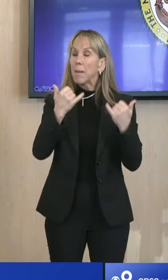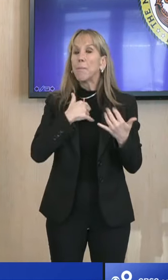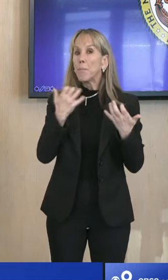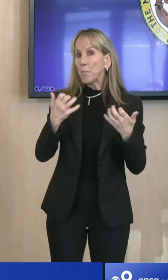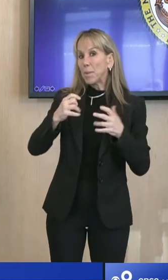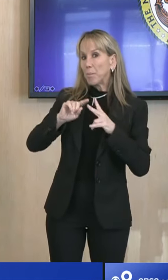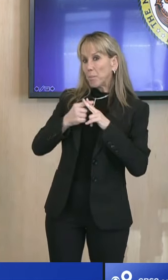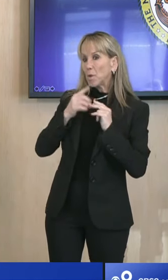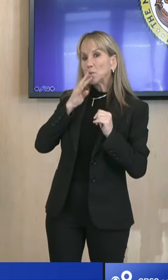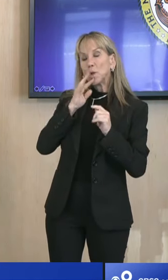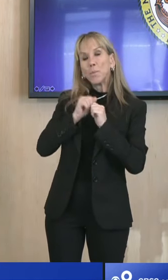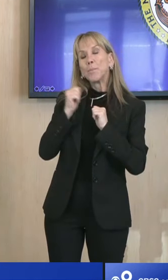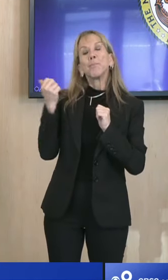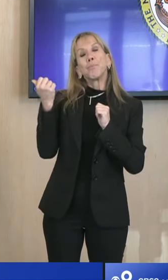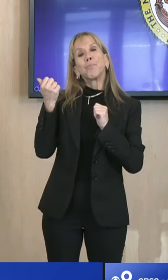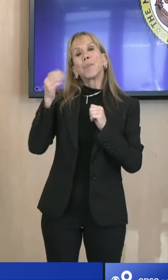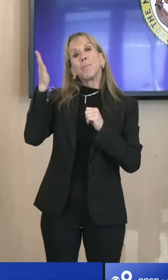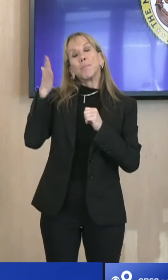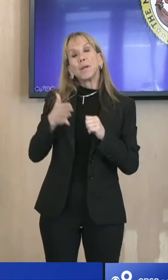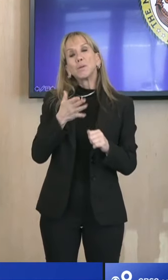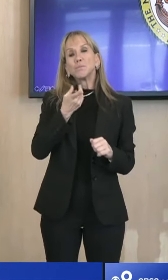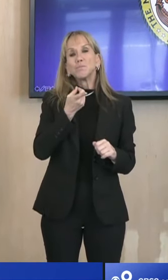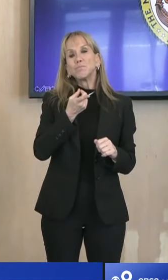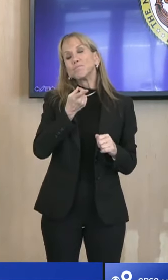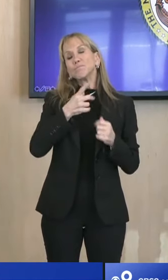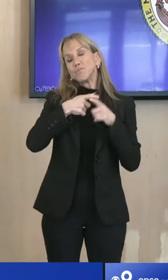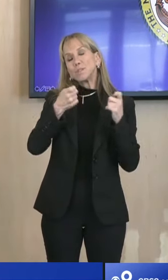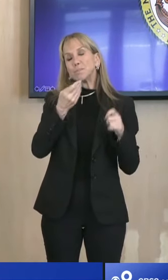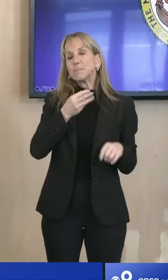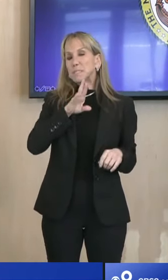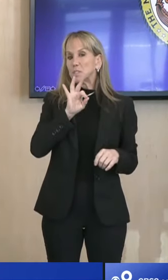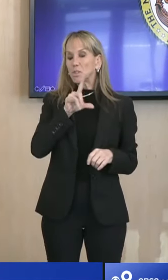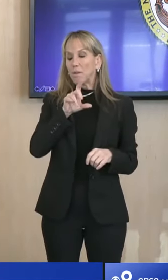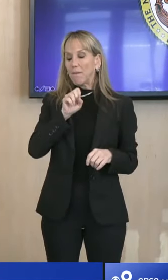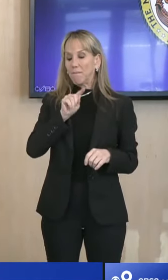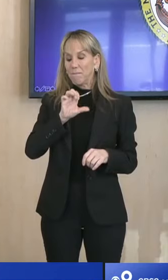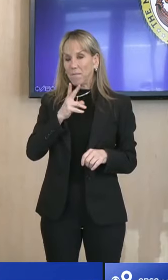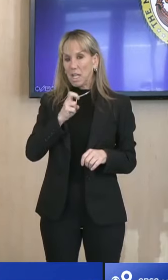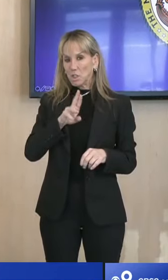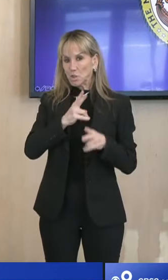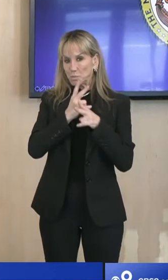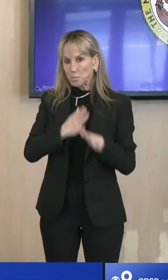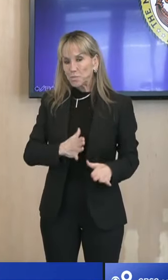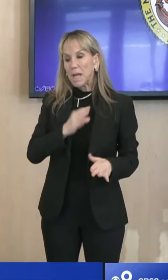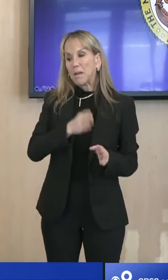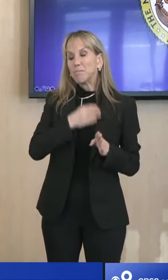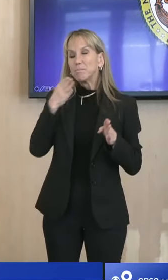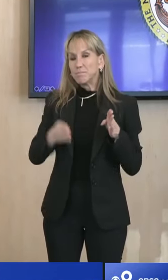starting off with Supervisor Fletcher, and then we'll get a medical update from Dr. Efantides.